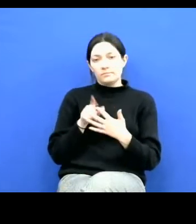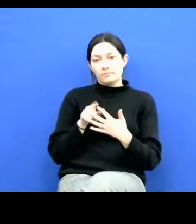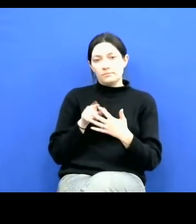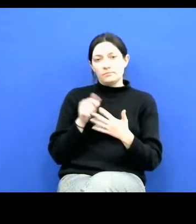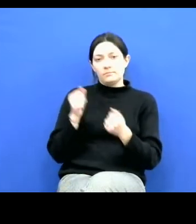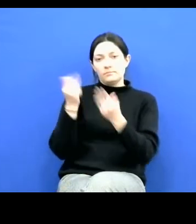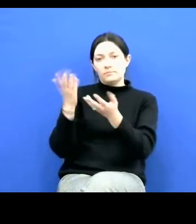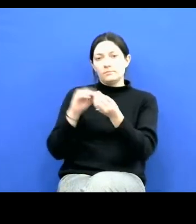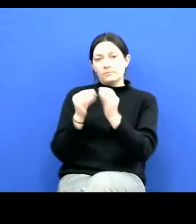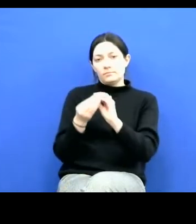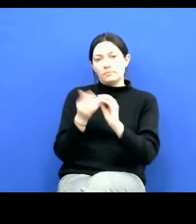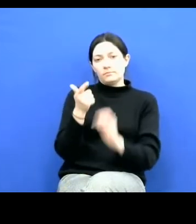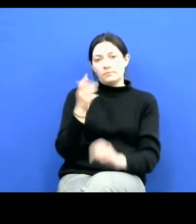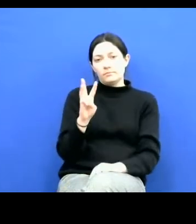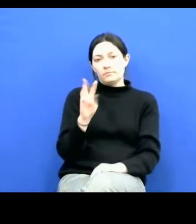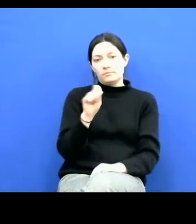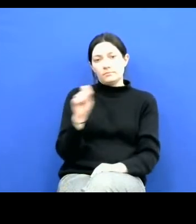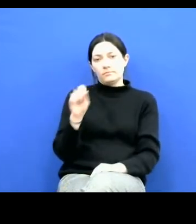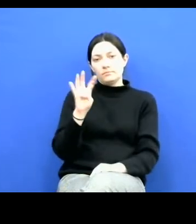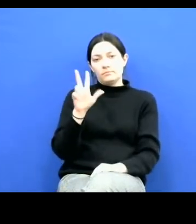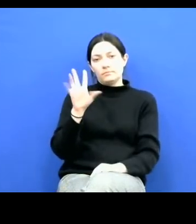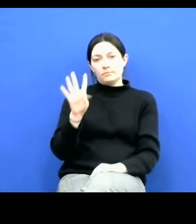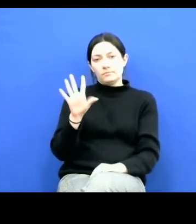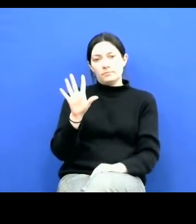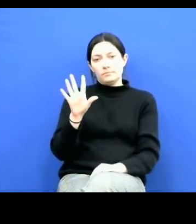members, I have resolution number